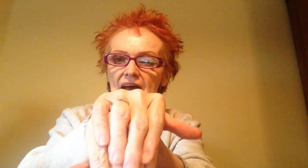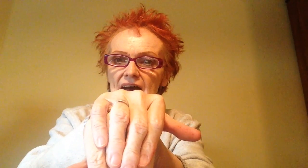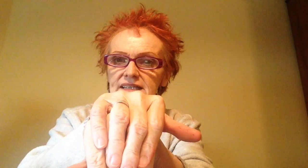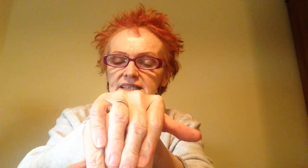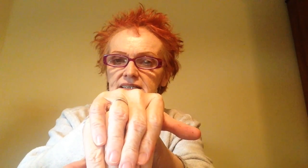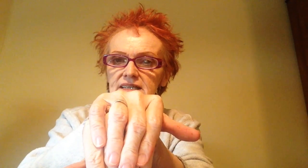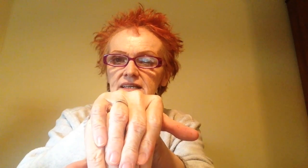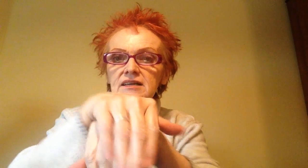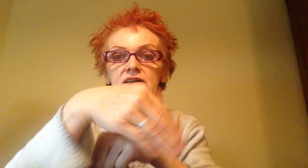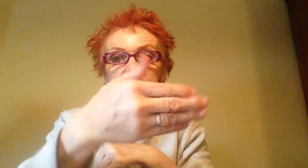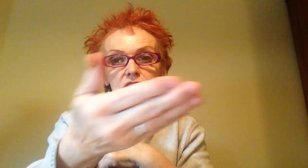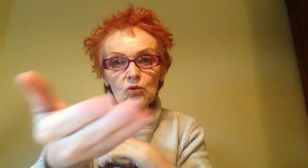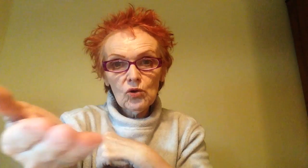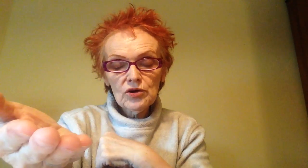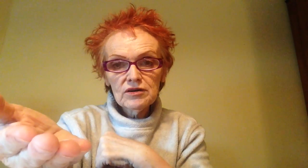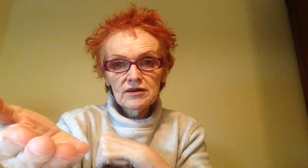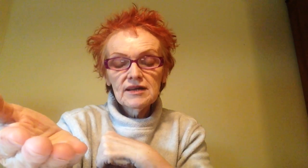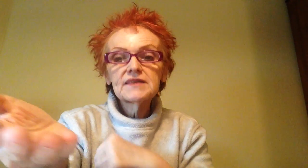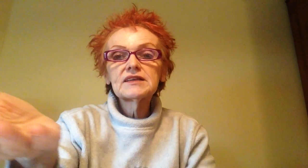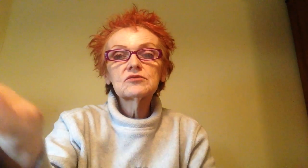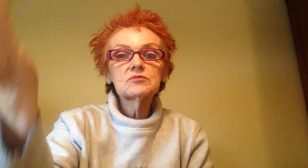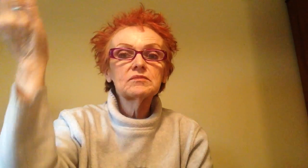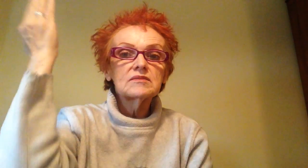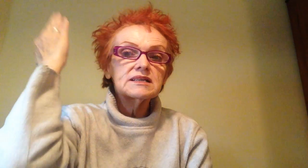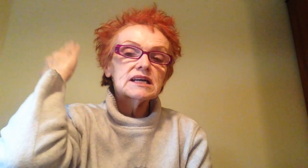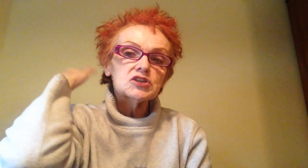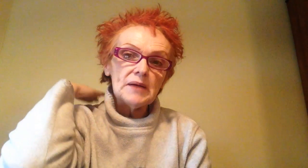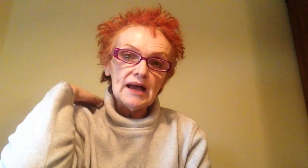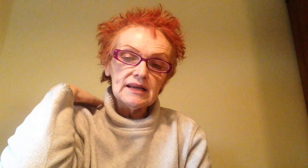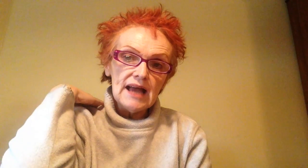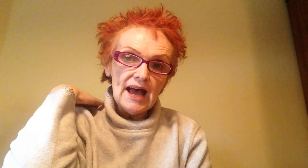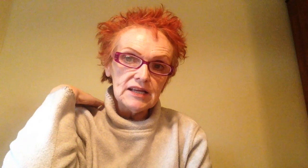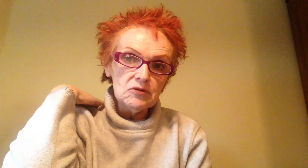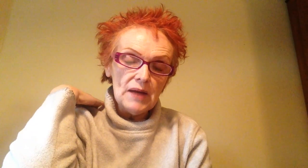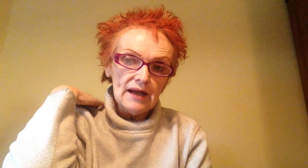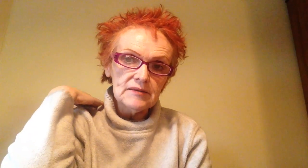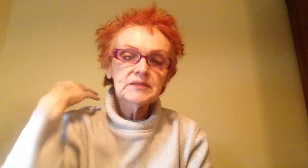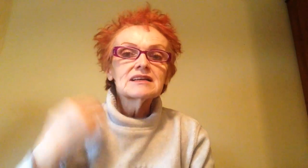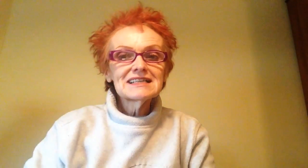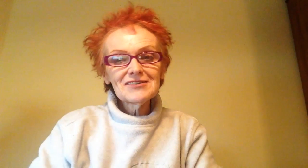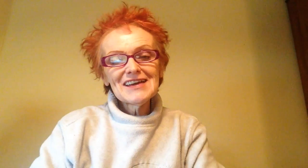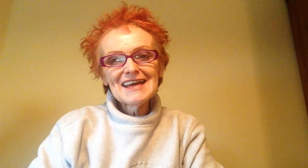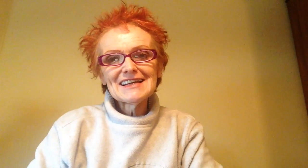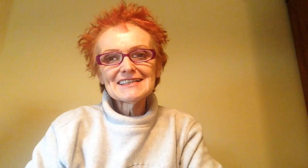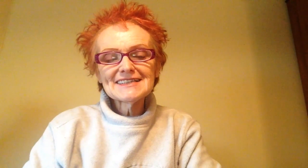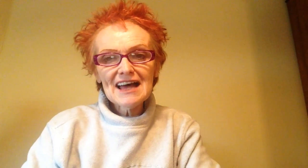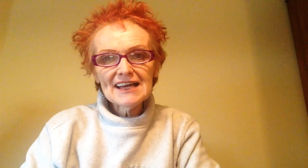At your, and then you're going to touch your back, at your back. Let's go ahead and sign